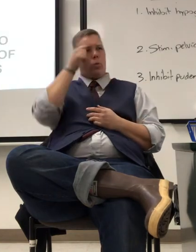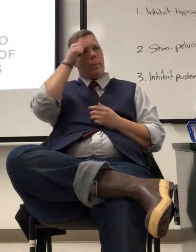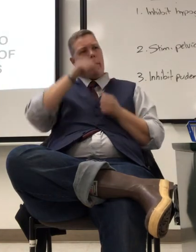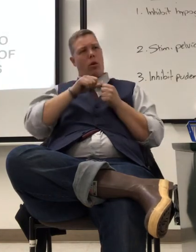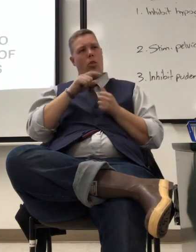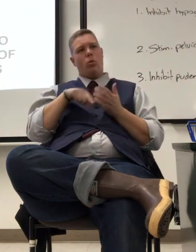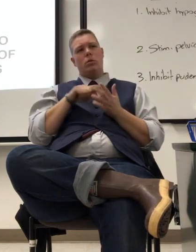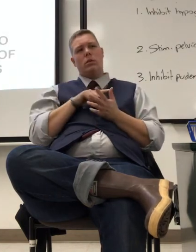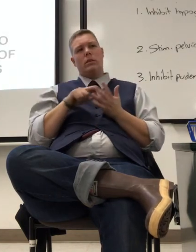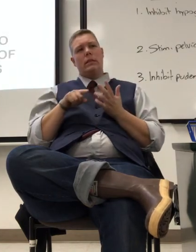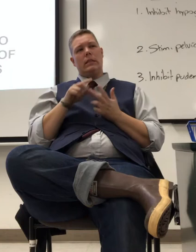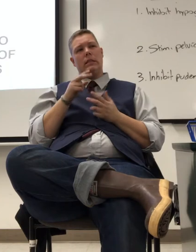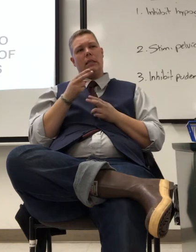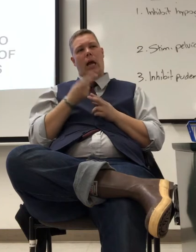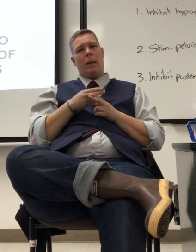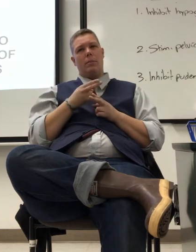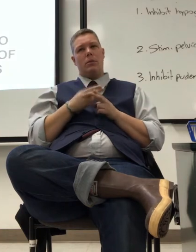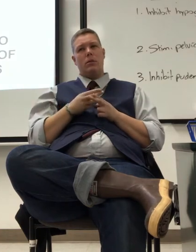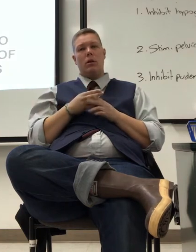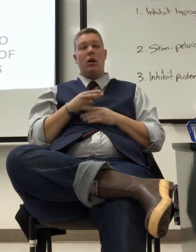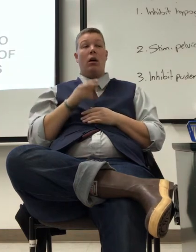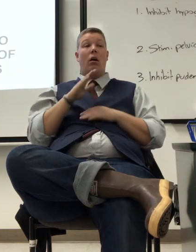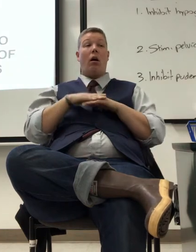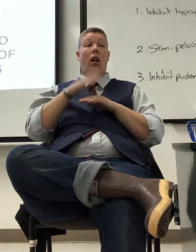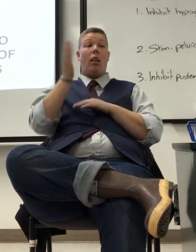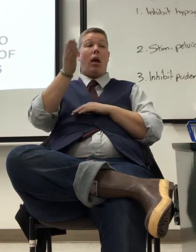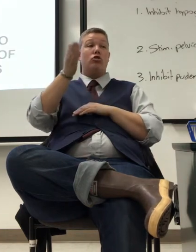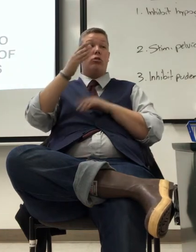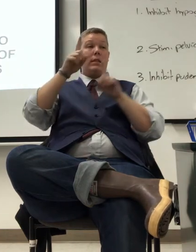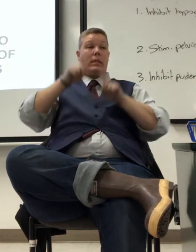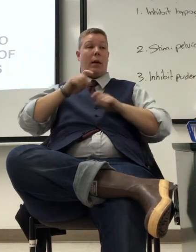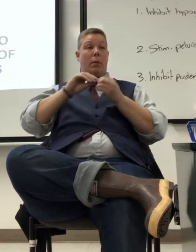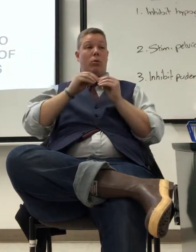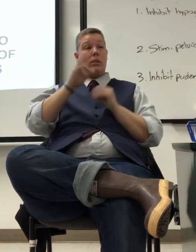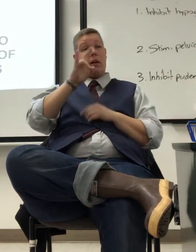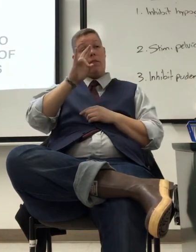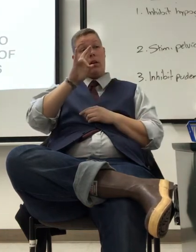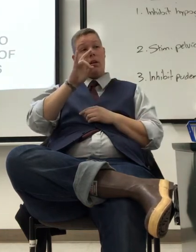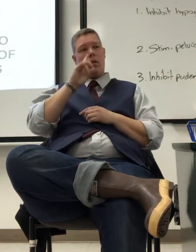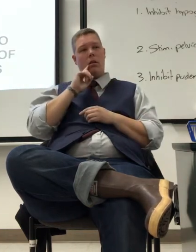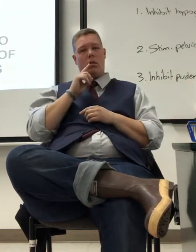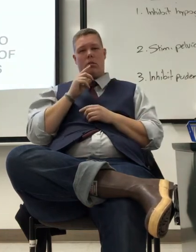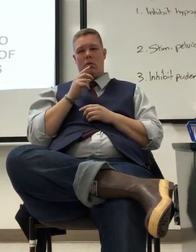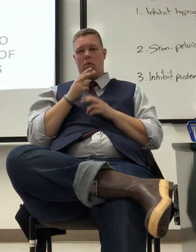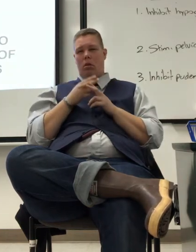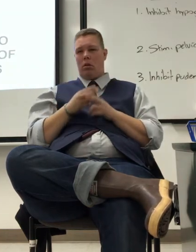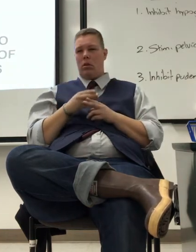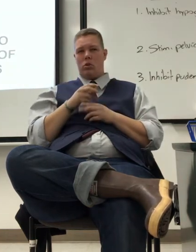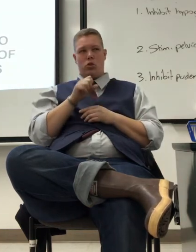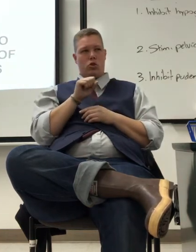okay. One of the things I'll have you do on lecture exam 7, your author calls it sleuthing.